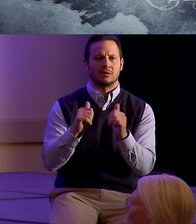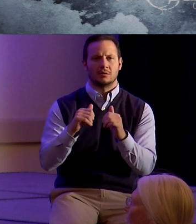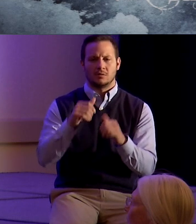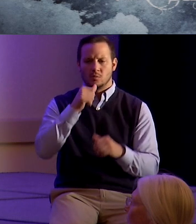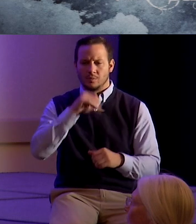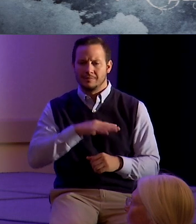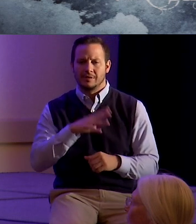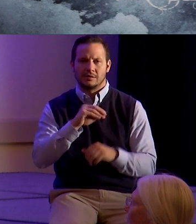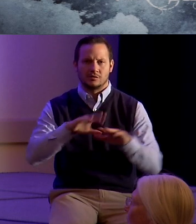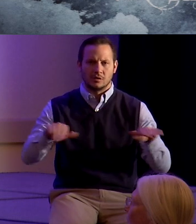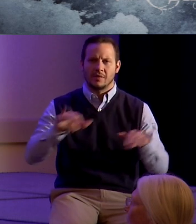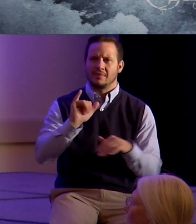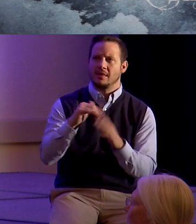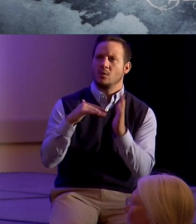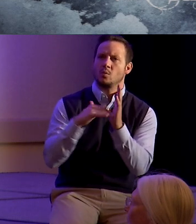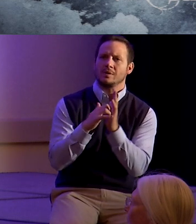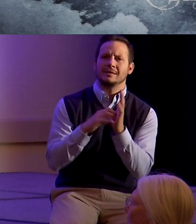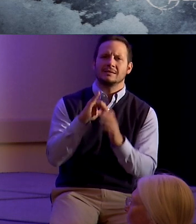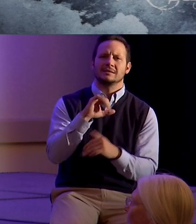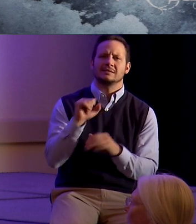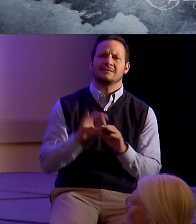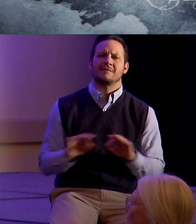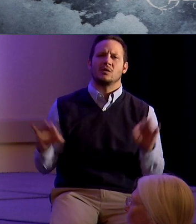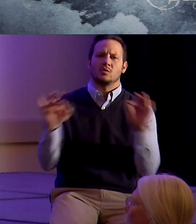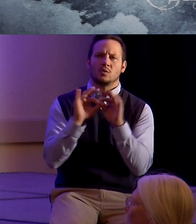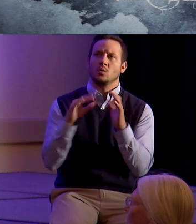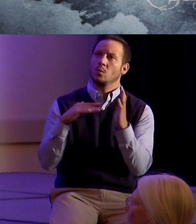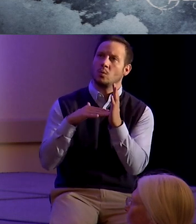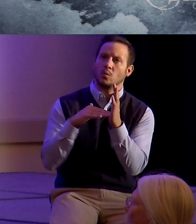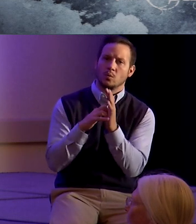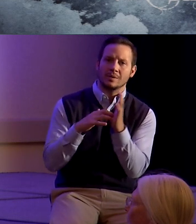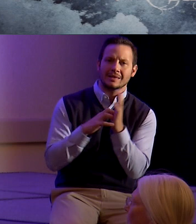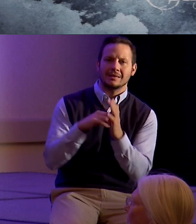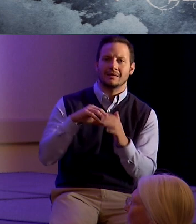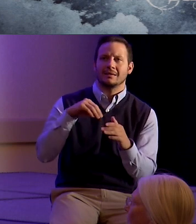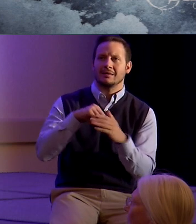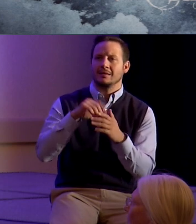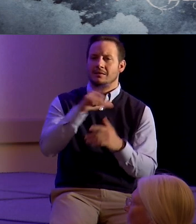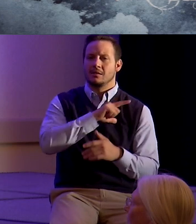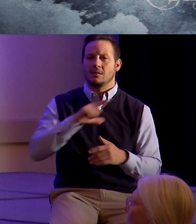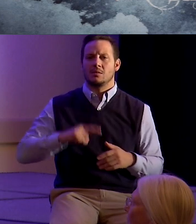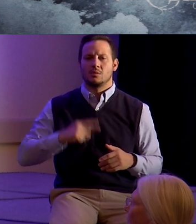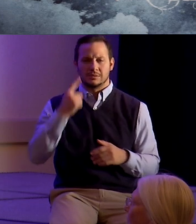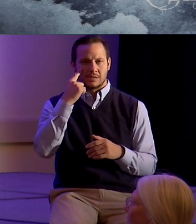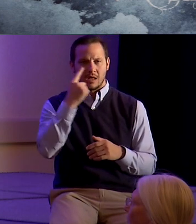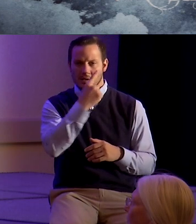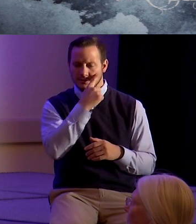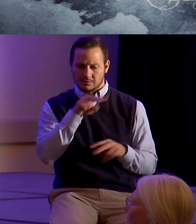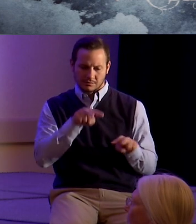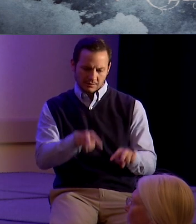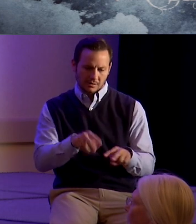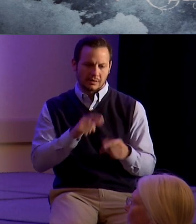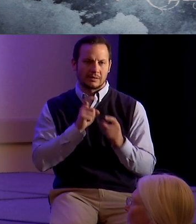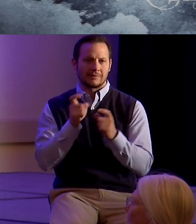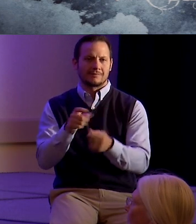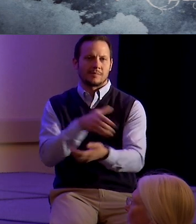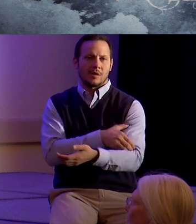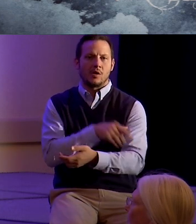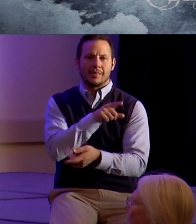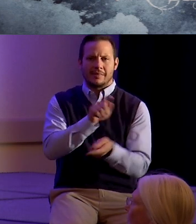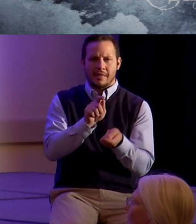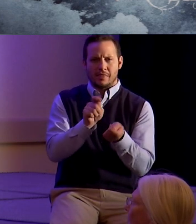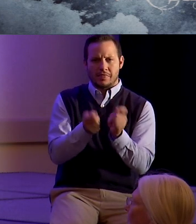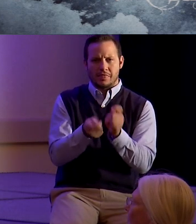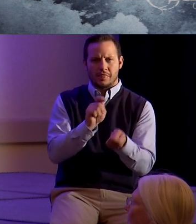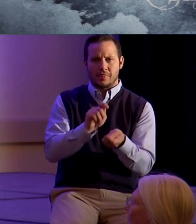as something to be valued. Being weak in the eyes of the Lord gives God his power. They take words and they twist them to mean different